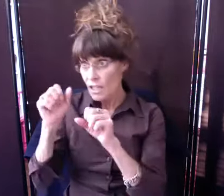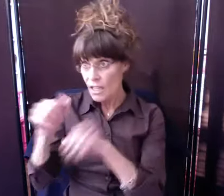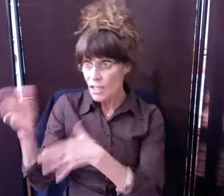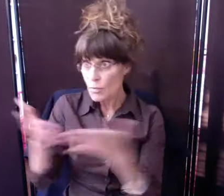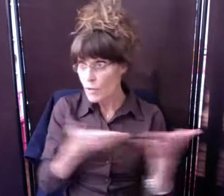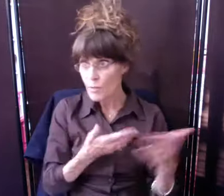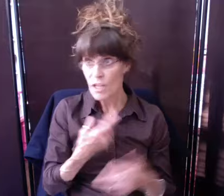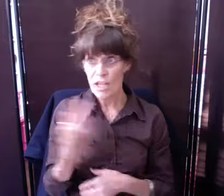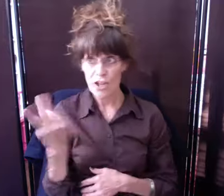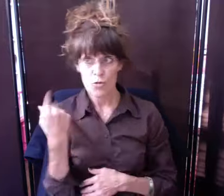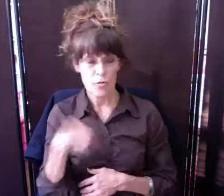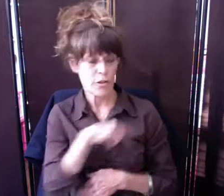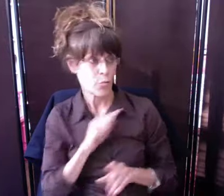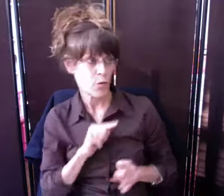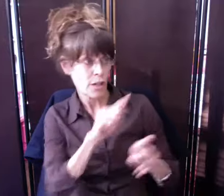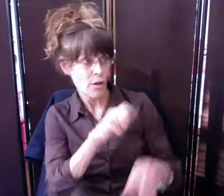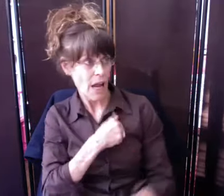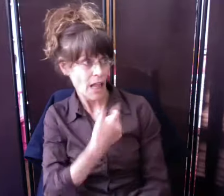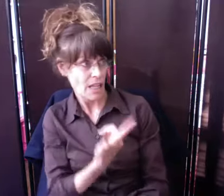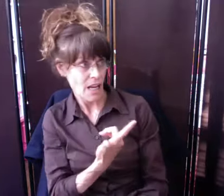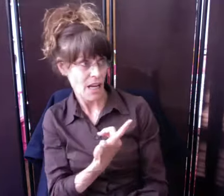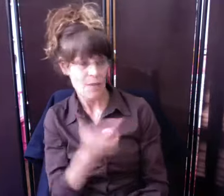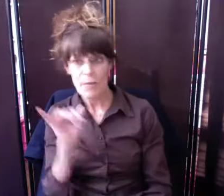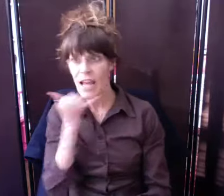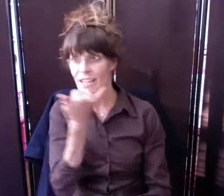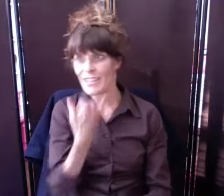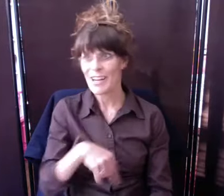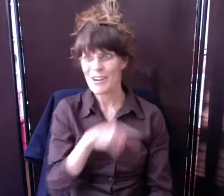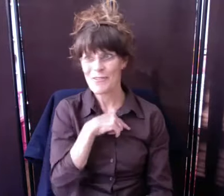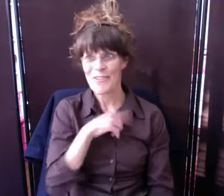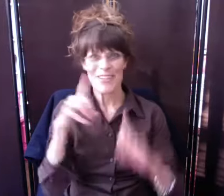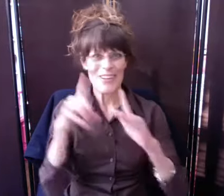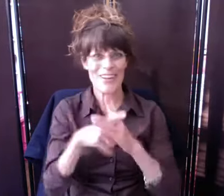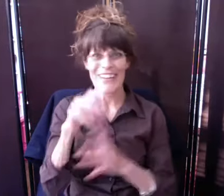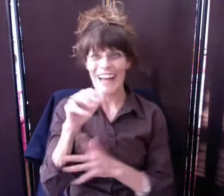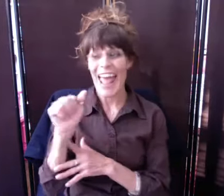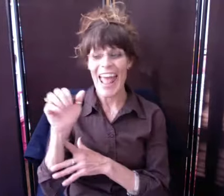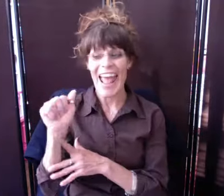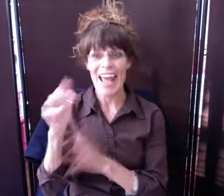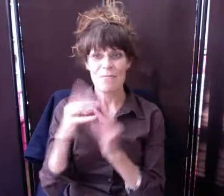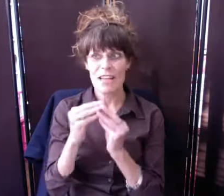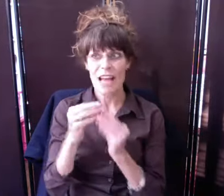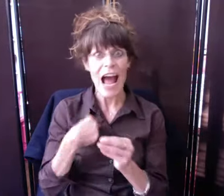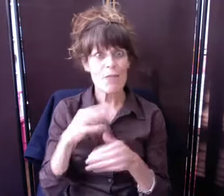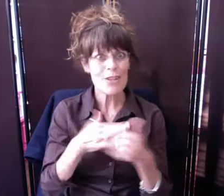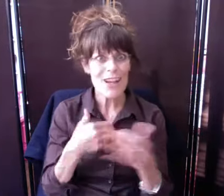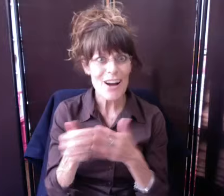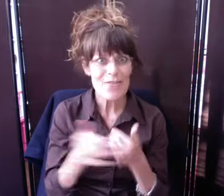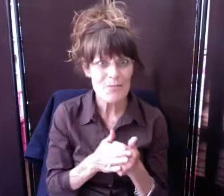and by accident, we ended up in an AA meeting. And I felt comfortable in the AA meeting because my denial was so thick.